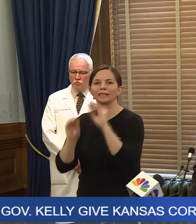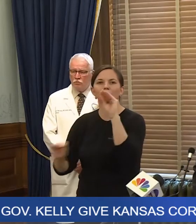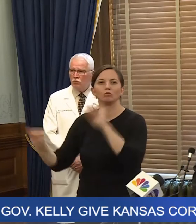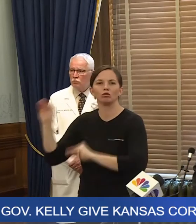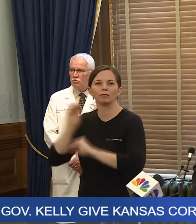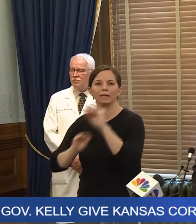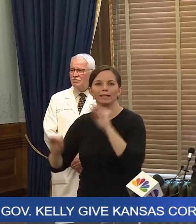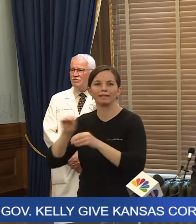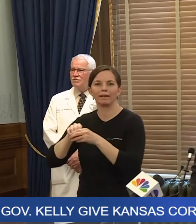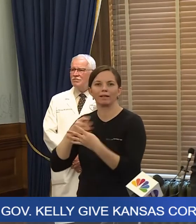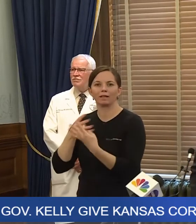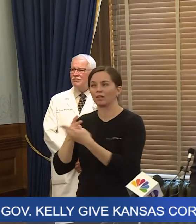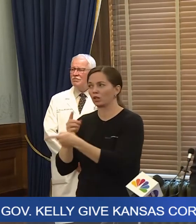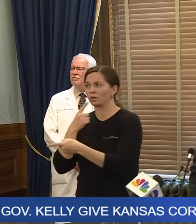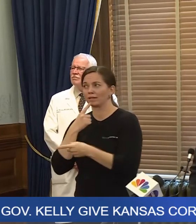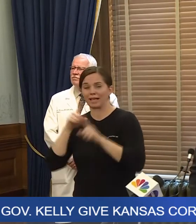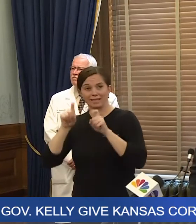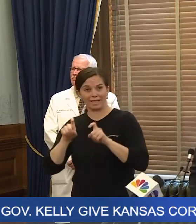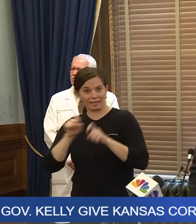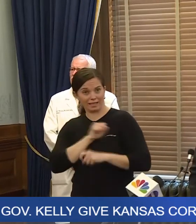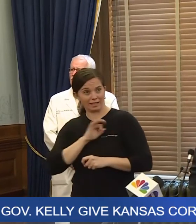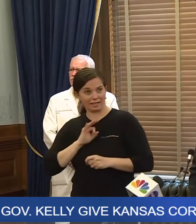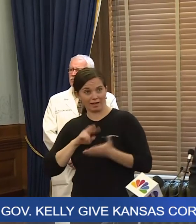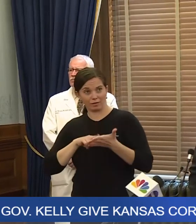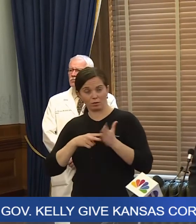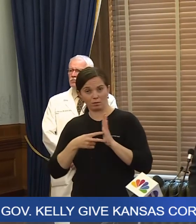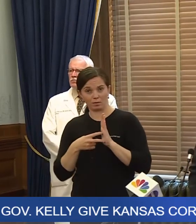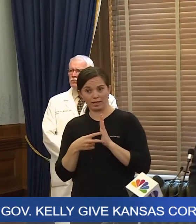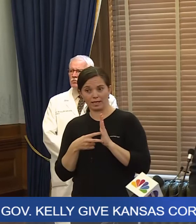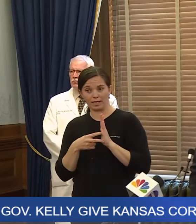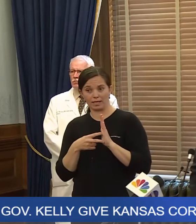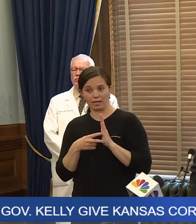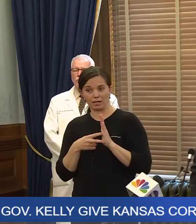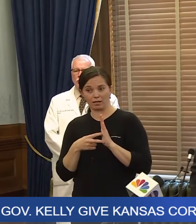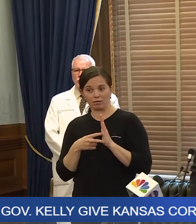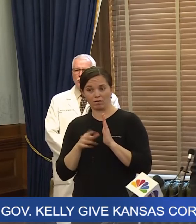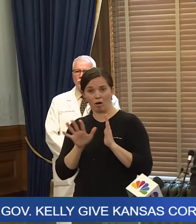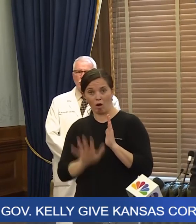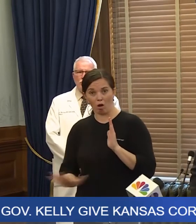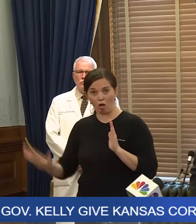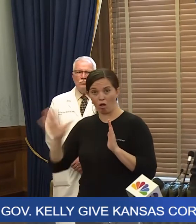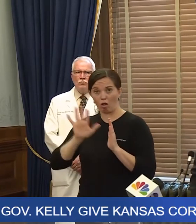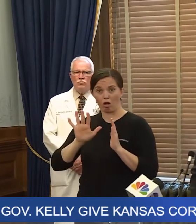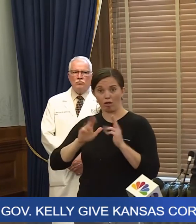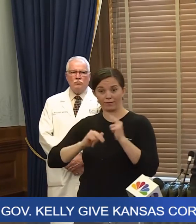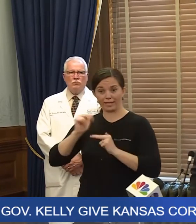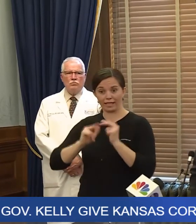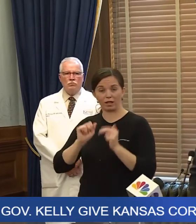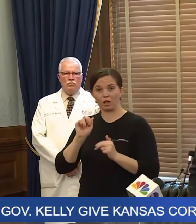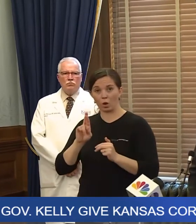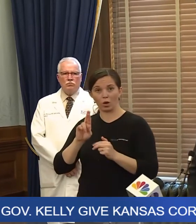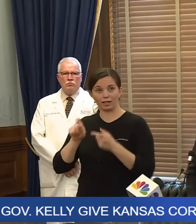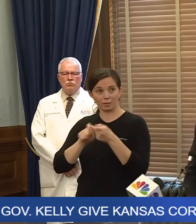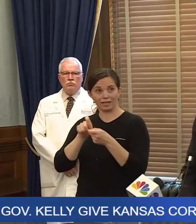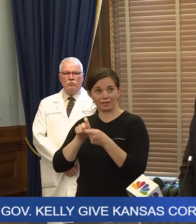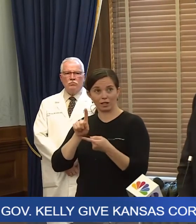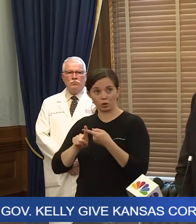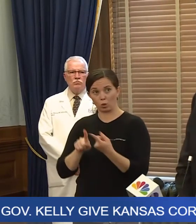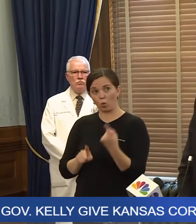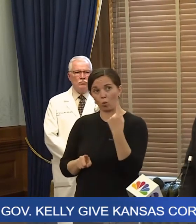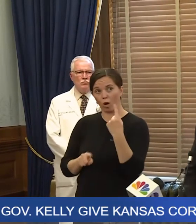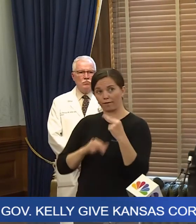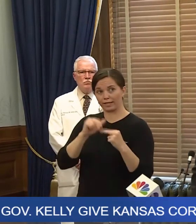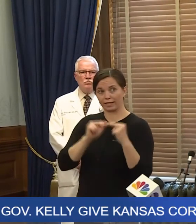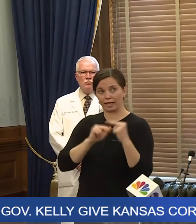today. When you said testing the staff, do you mean across facilities, or you're referring specifically to one